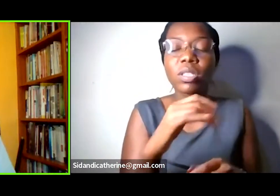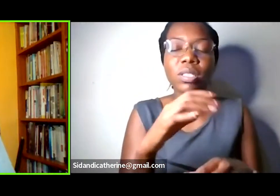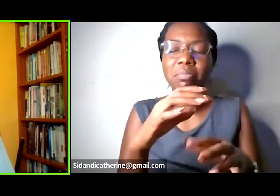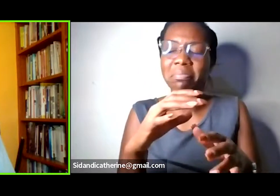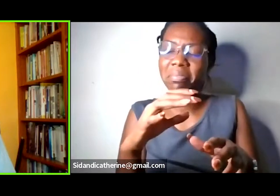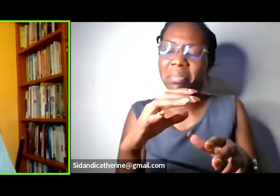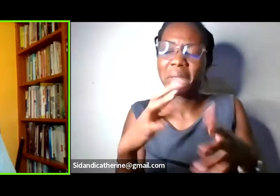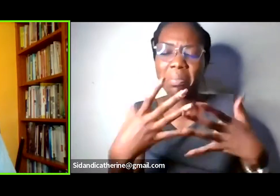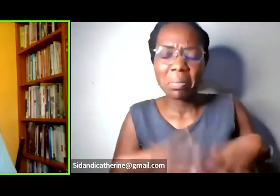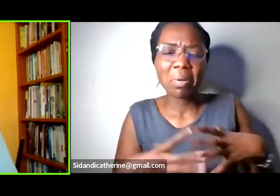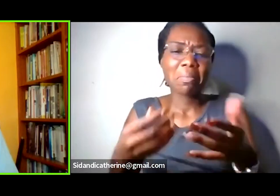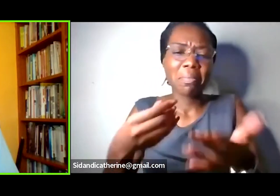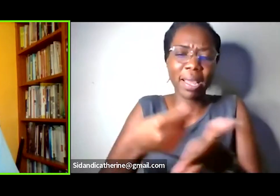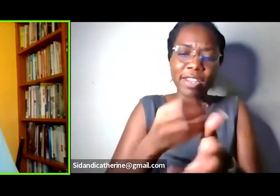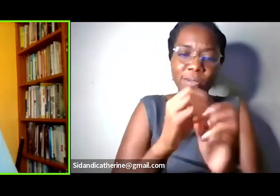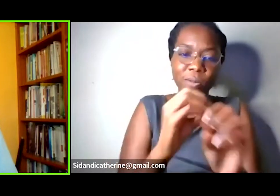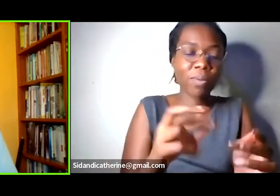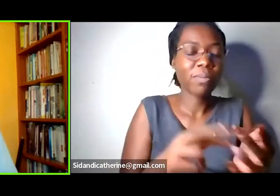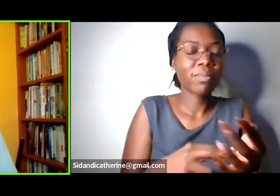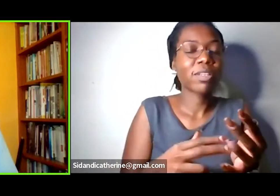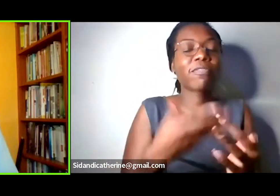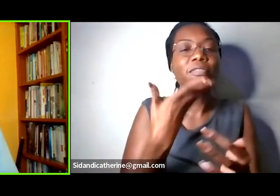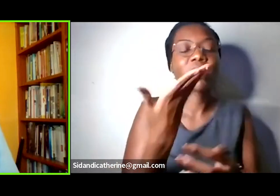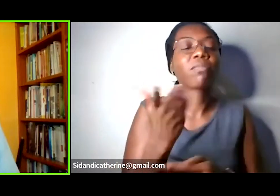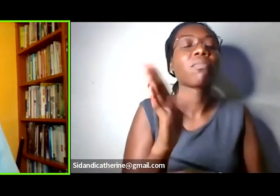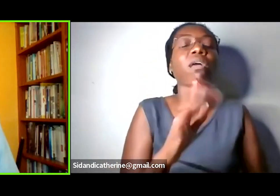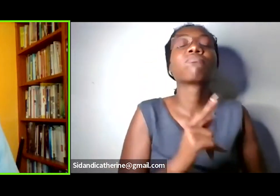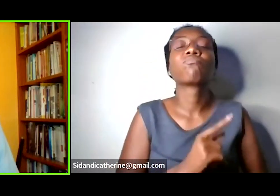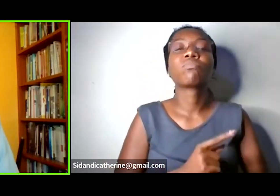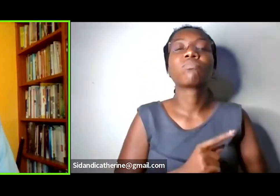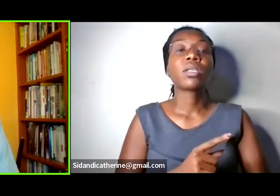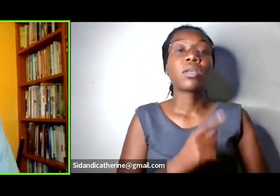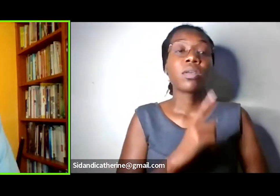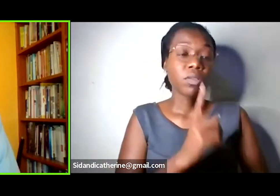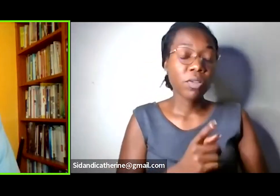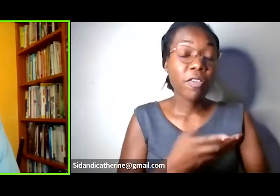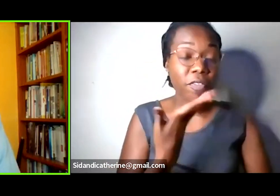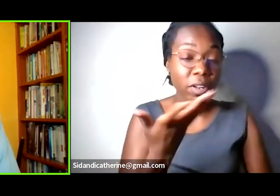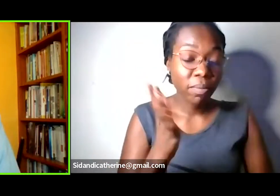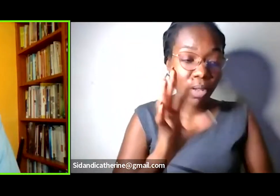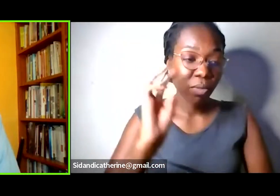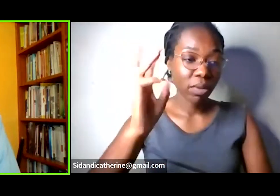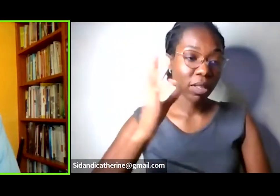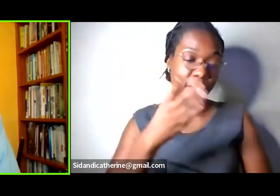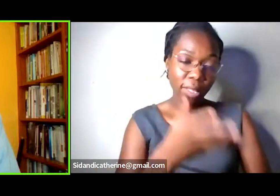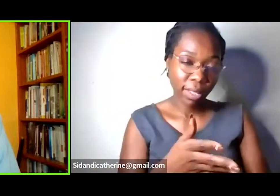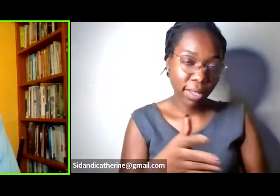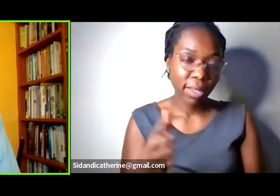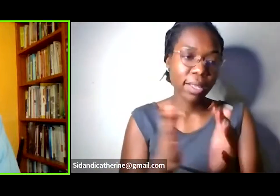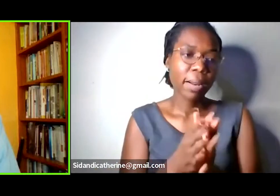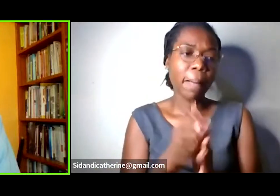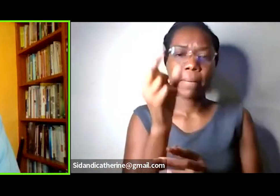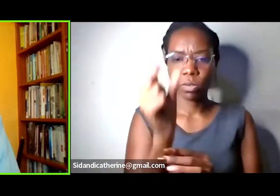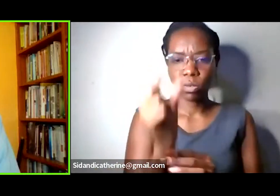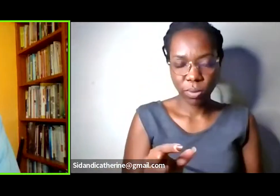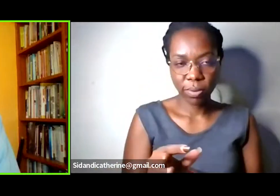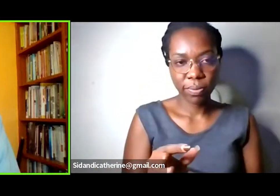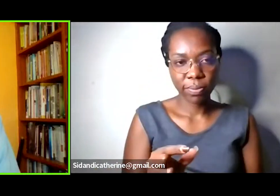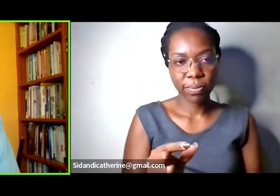familiar with. The dynamics do change when it is B2B. Everything I've been discussing here has been more